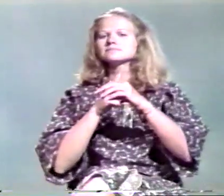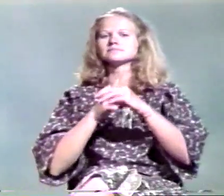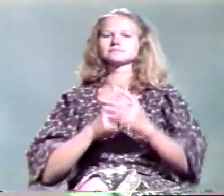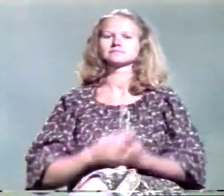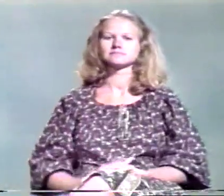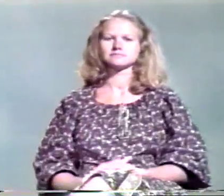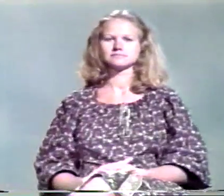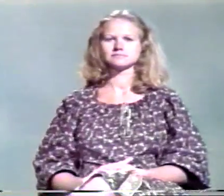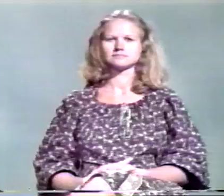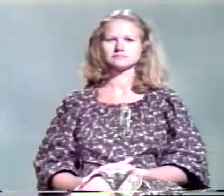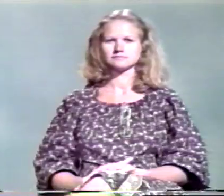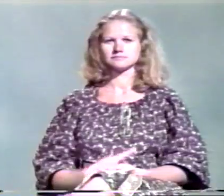A thought showing up.